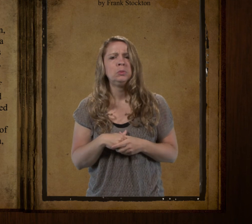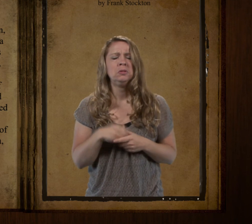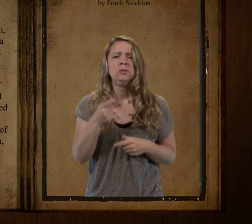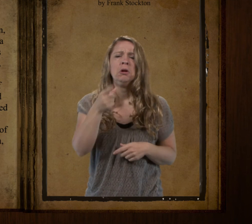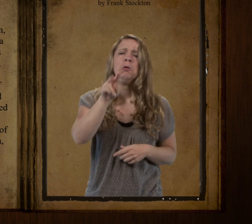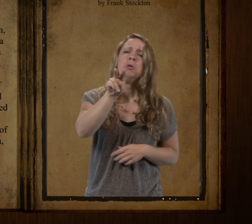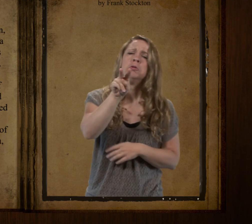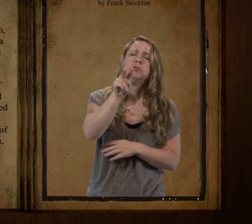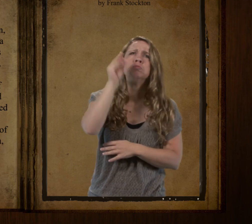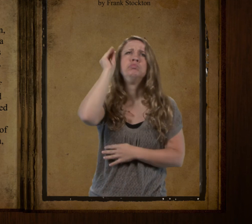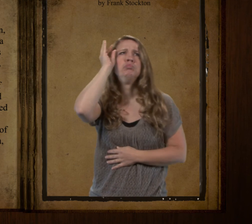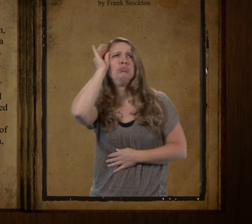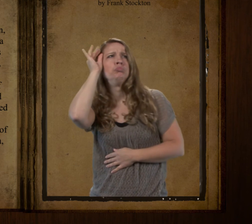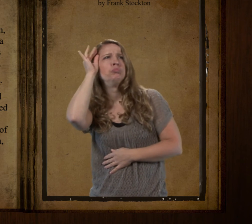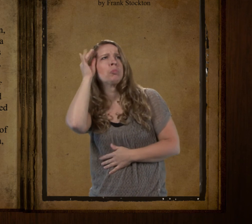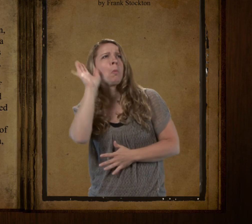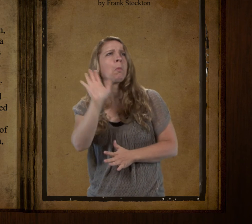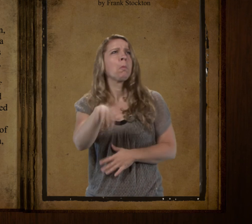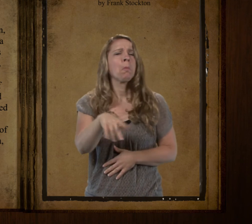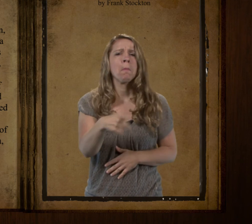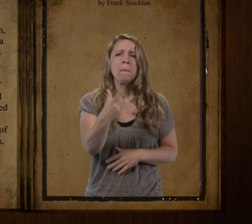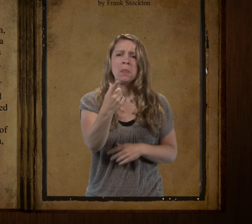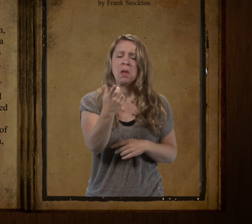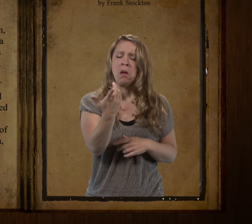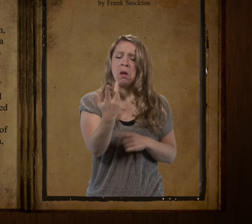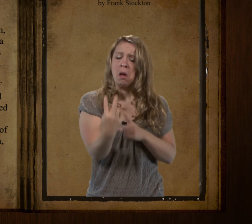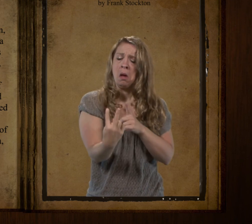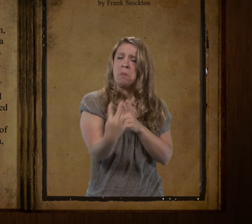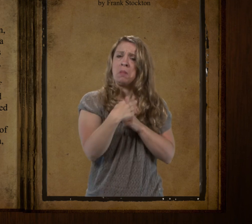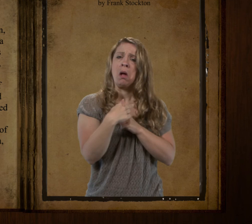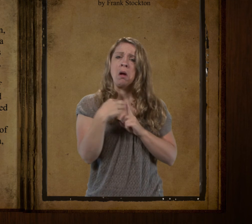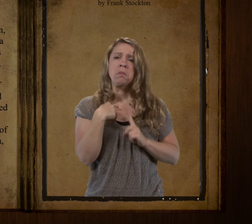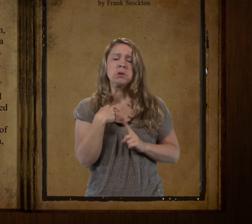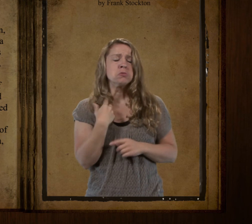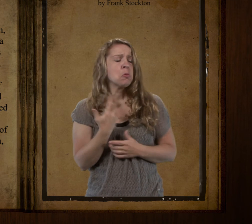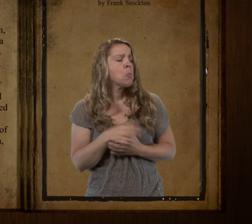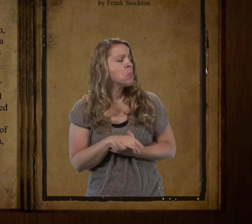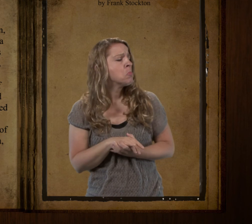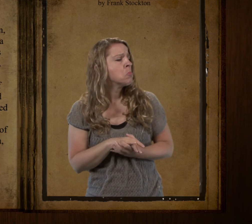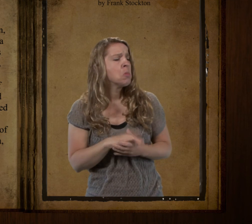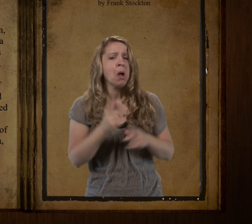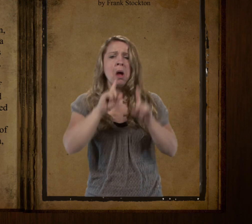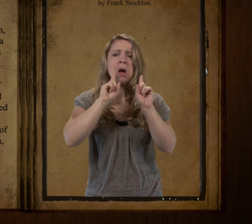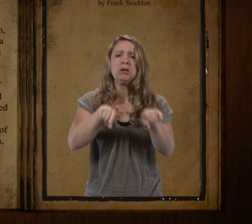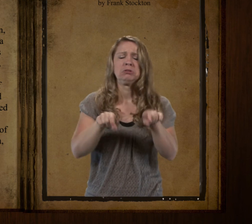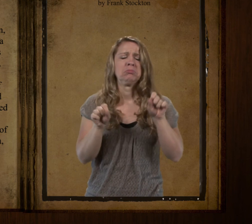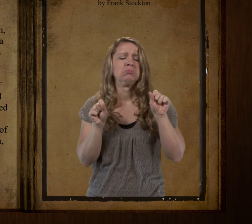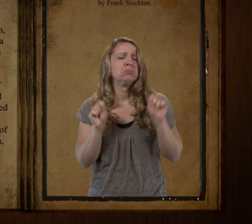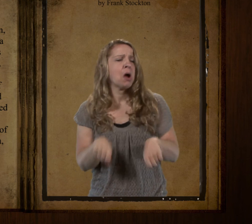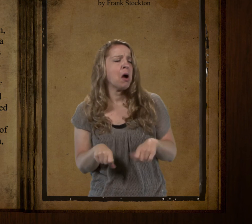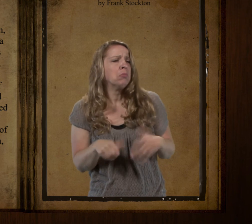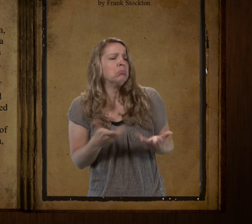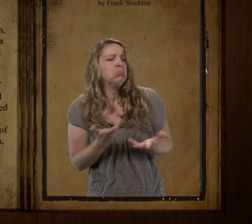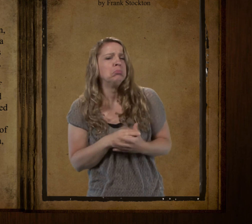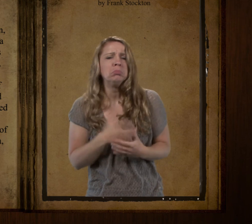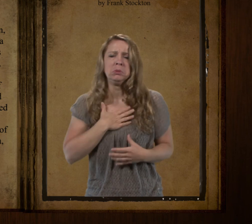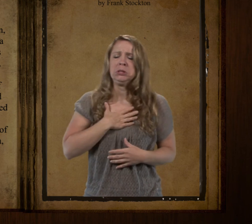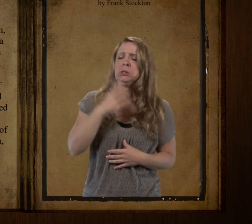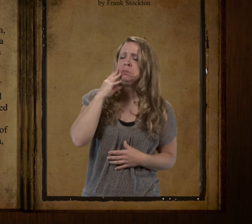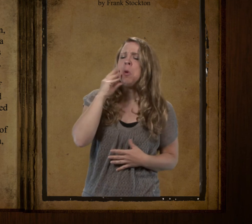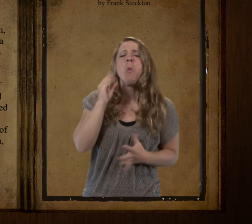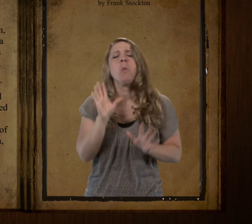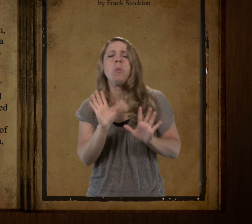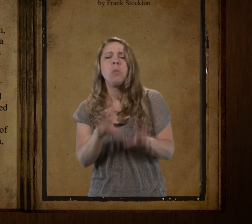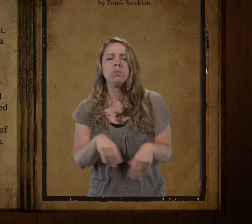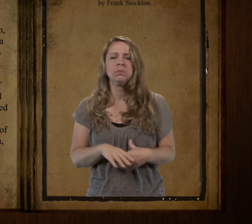that hot-blooded, semi-barbaric princess, her soul at a white heat beneath the